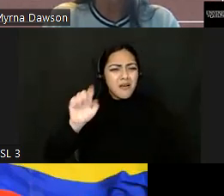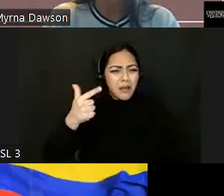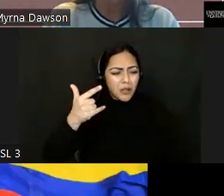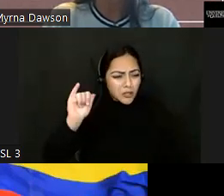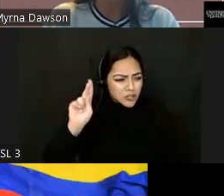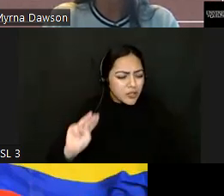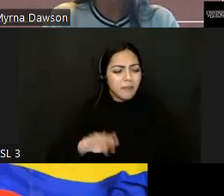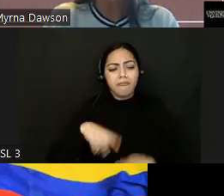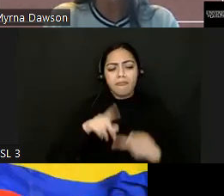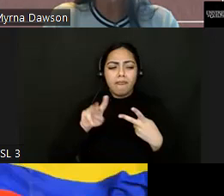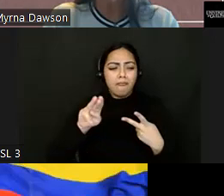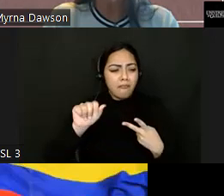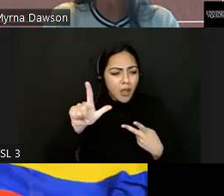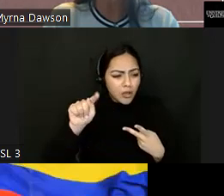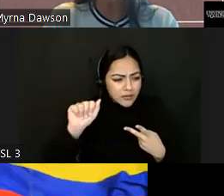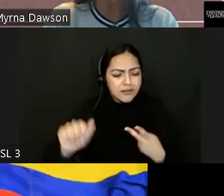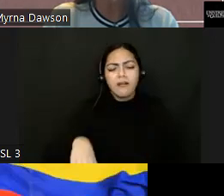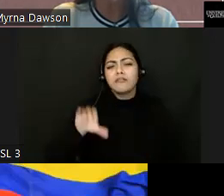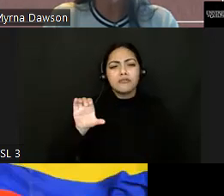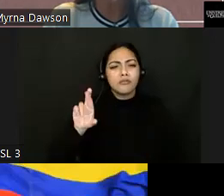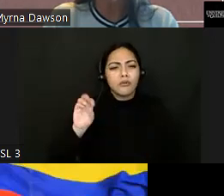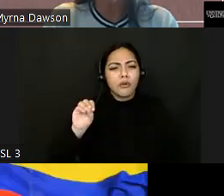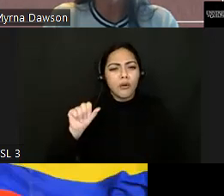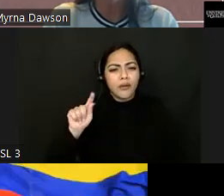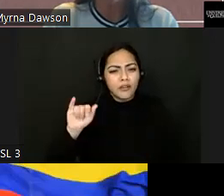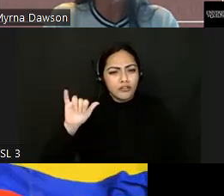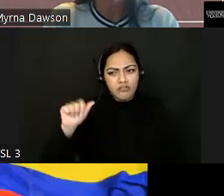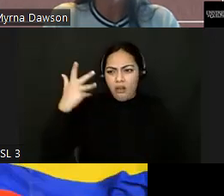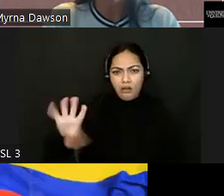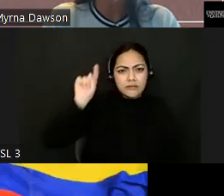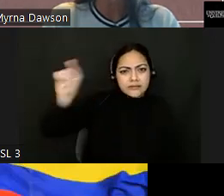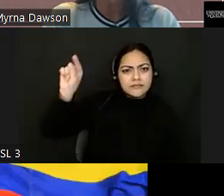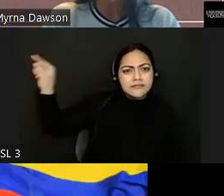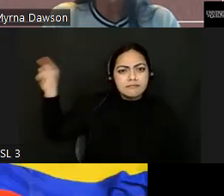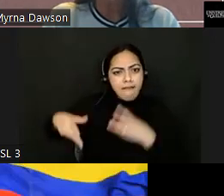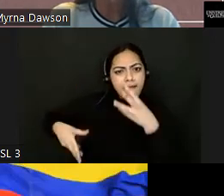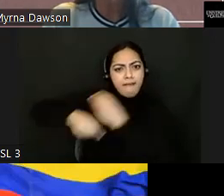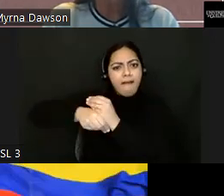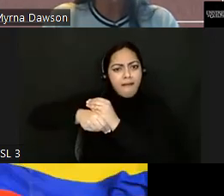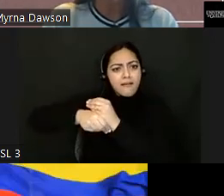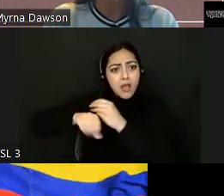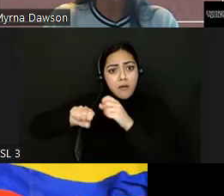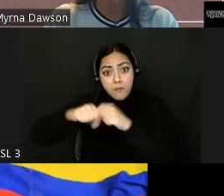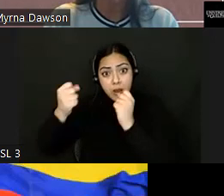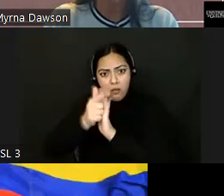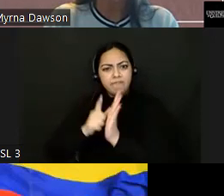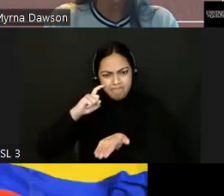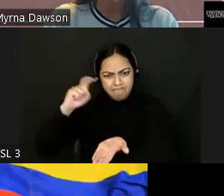recognition has helped to raise public and professional awareness, an issue I'll come back to in a few